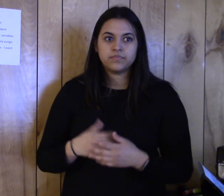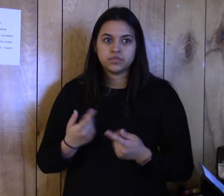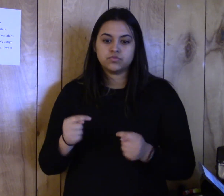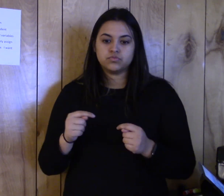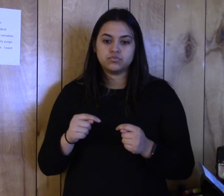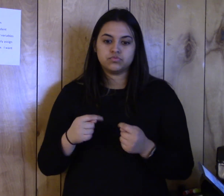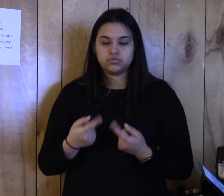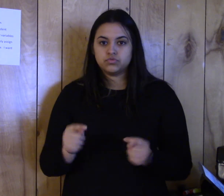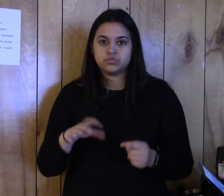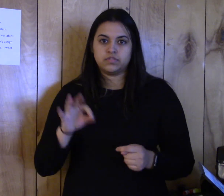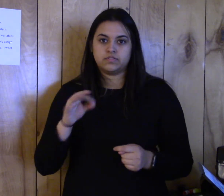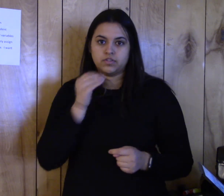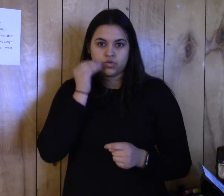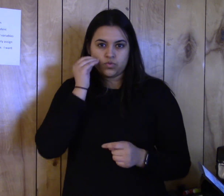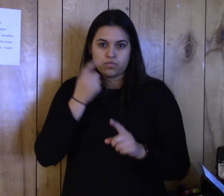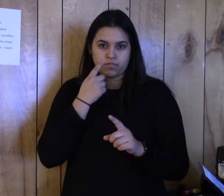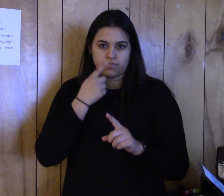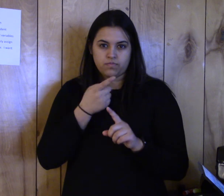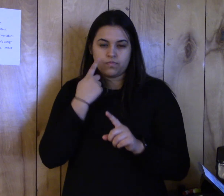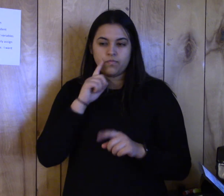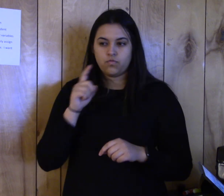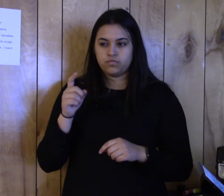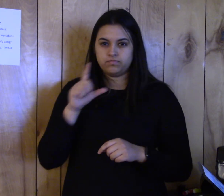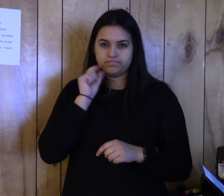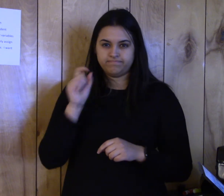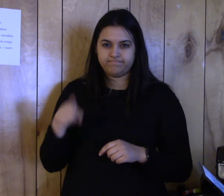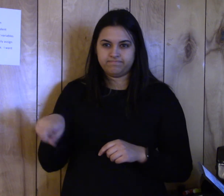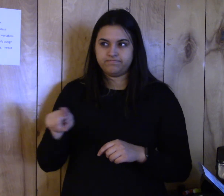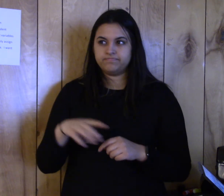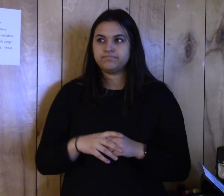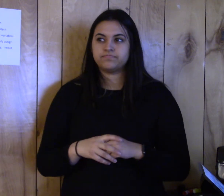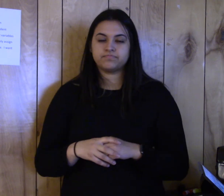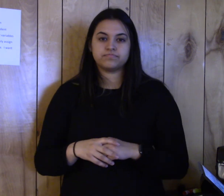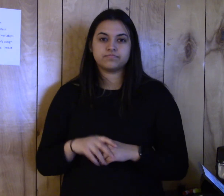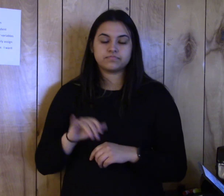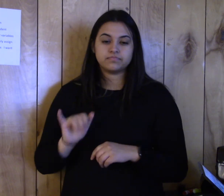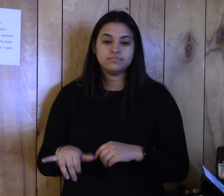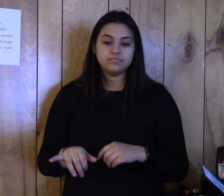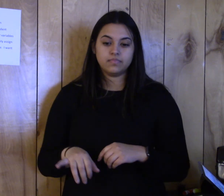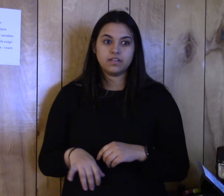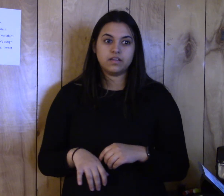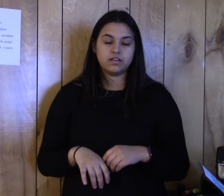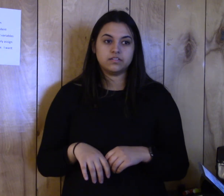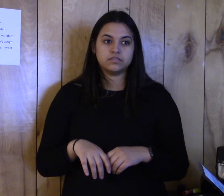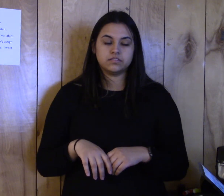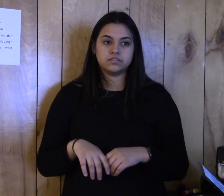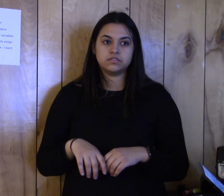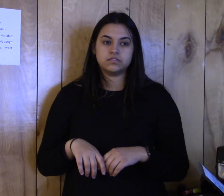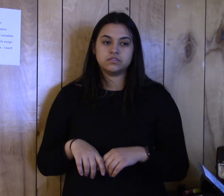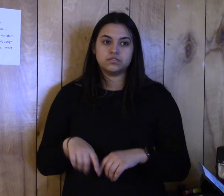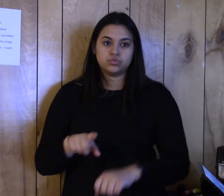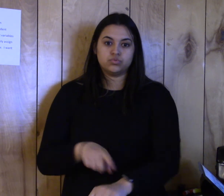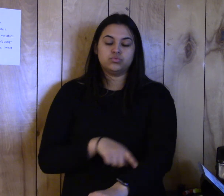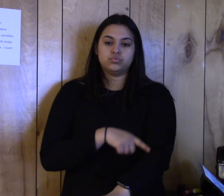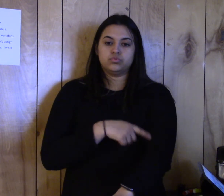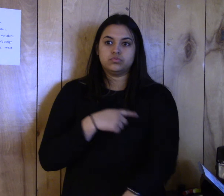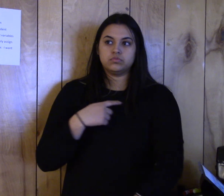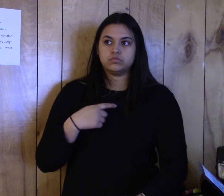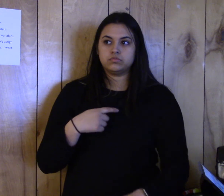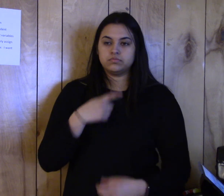them. And that is, I think, a long-range solution to the problem that you don't get with just blowing them away.